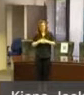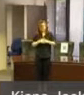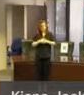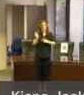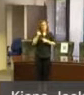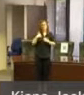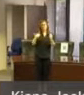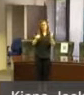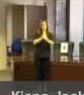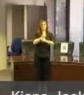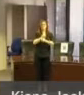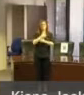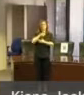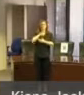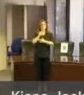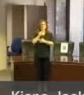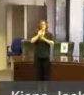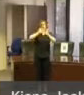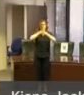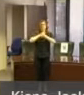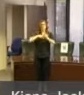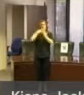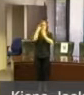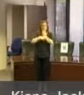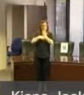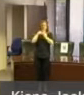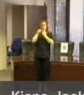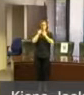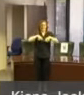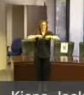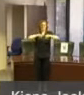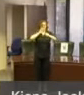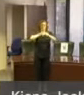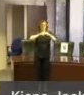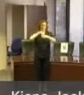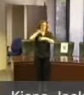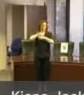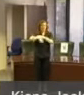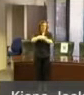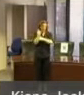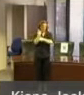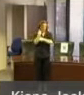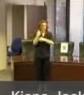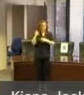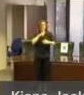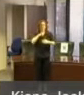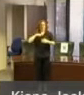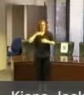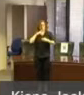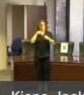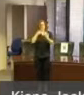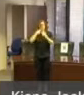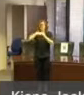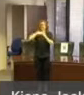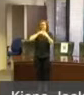31 module program, which can be completed over 30 days. The council provided positive feedback about the addition of this program